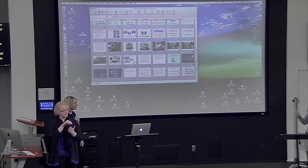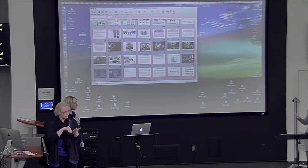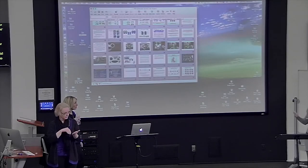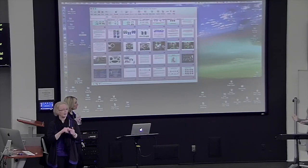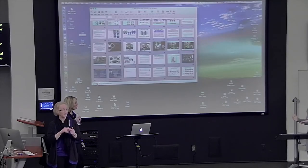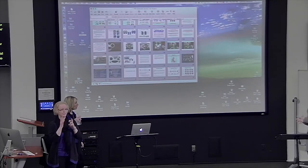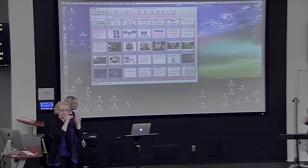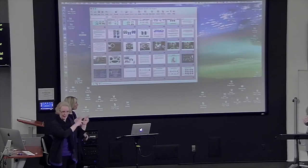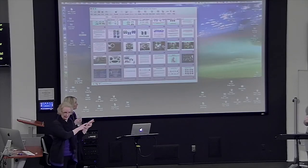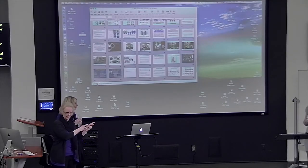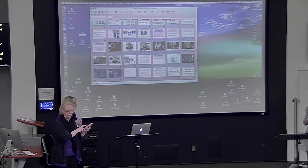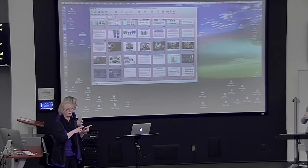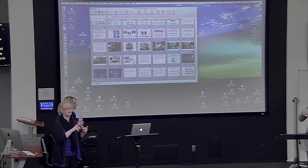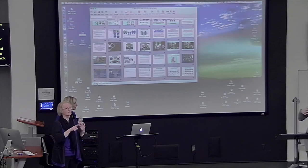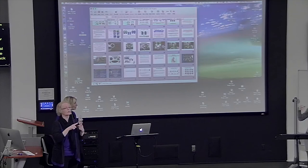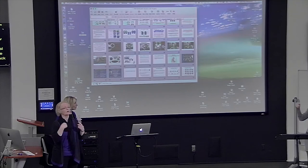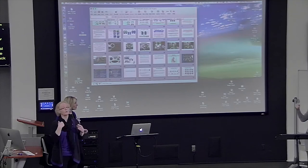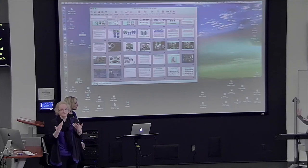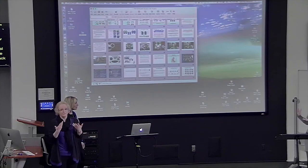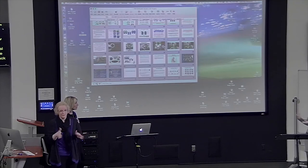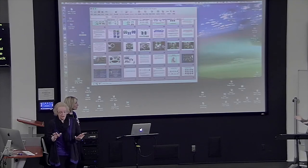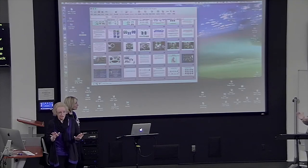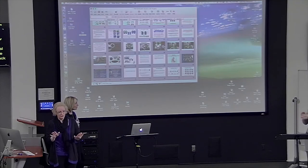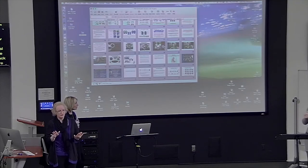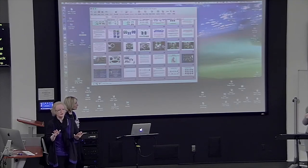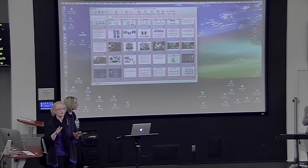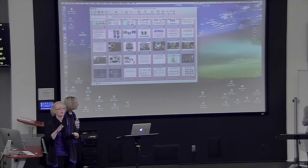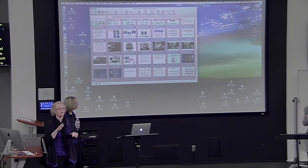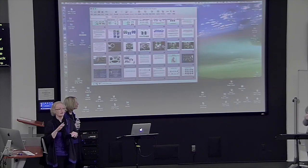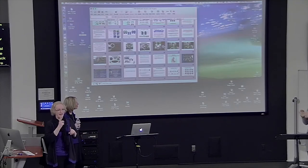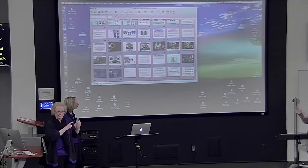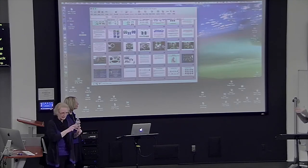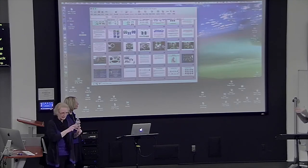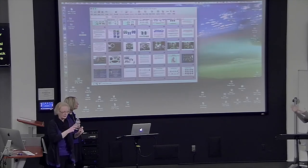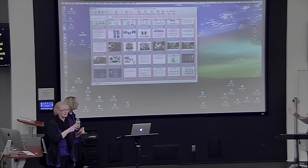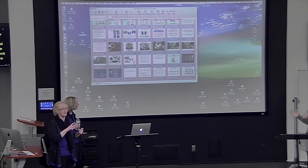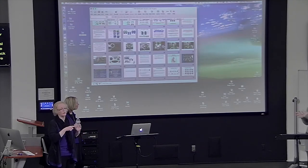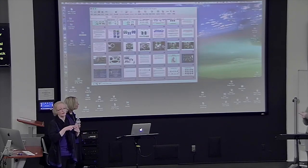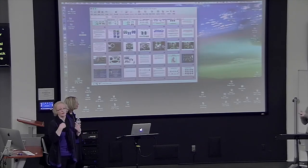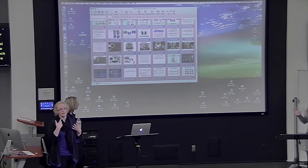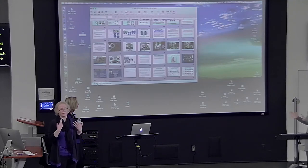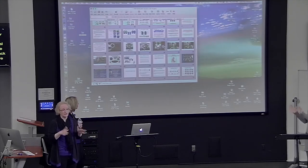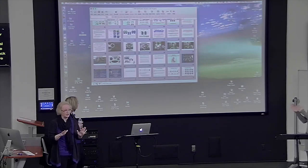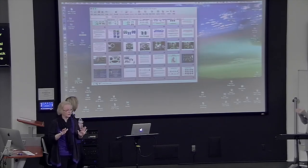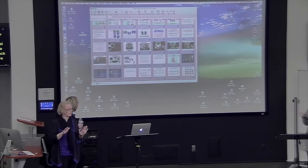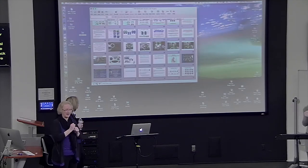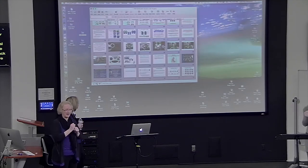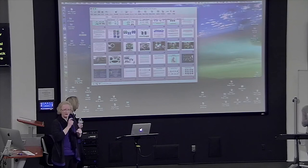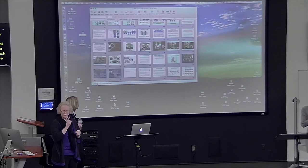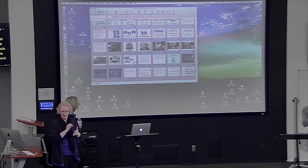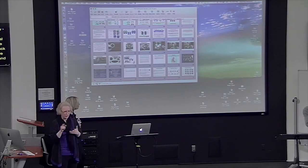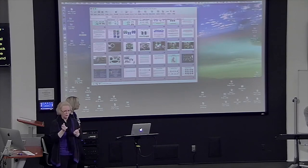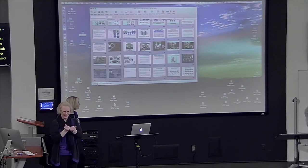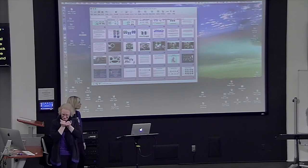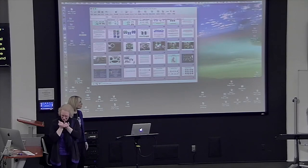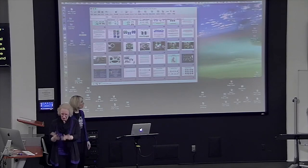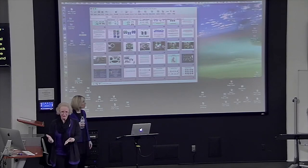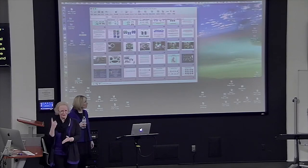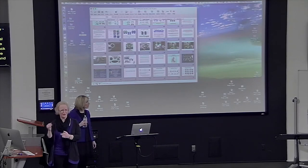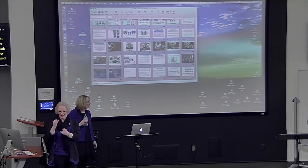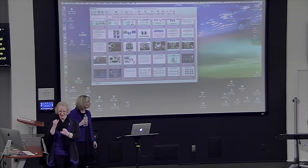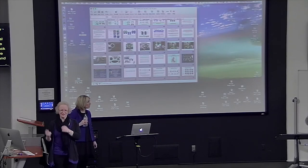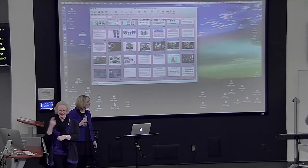and after when we're done um asking all the questions and finishing to make sure that you're really tired for the end of the day we